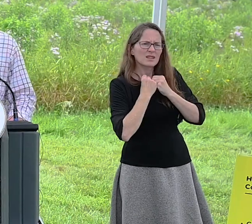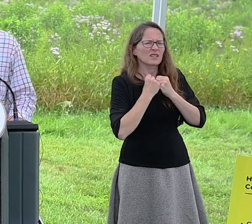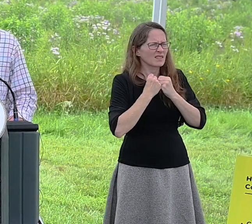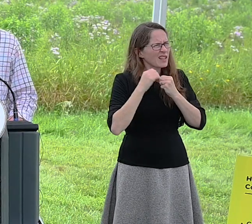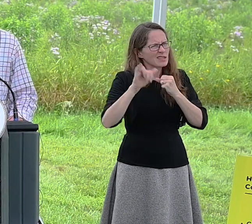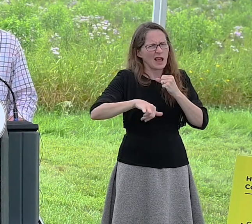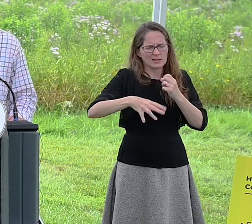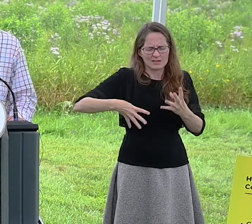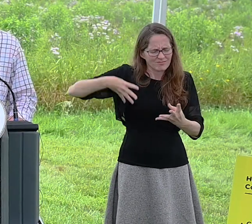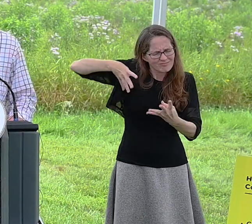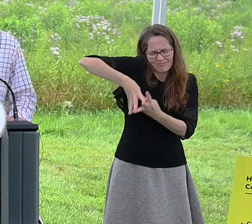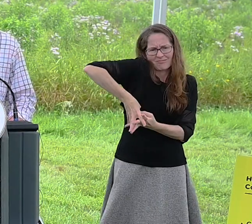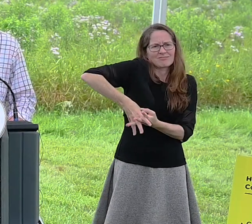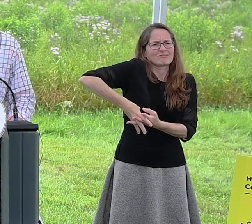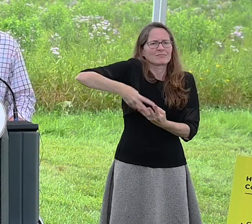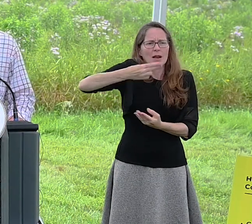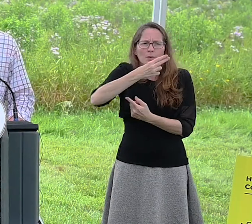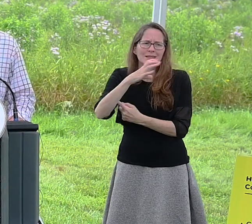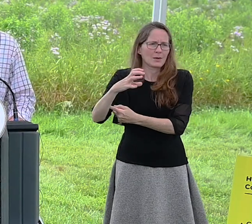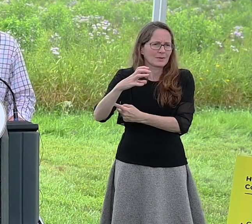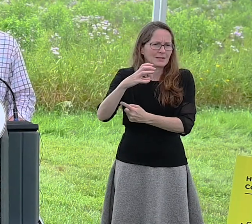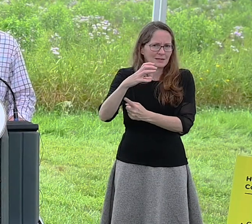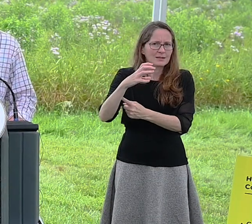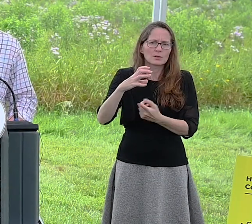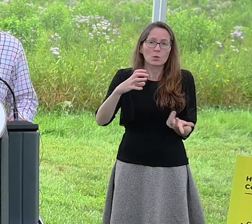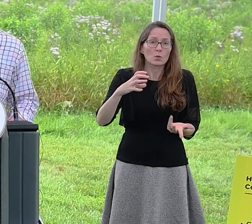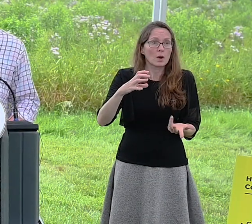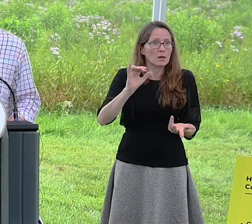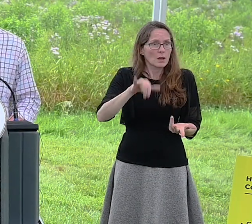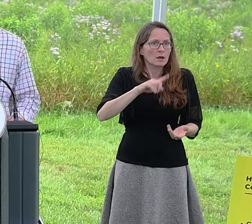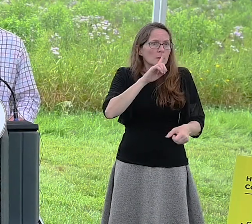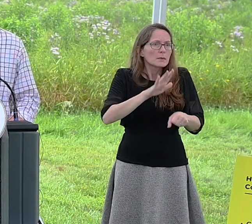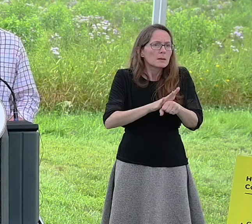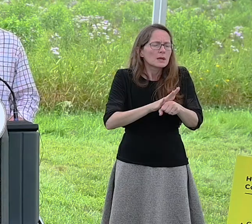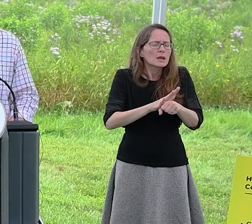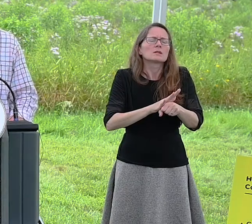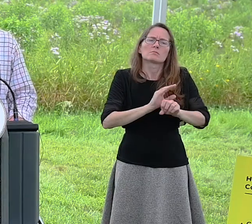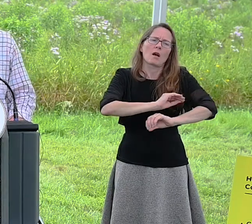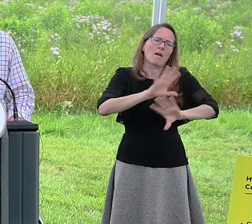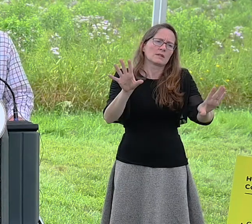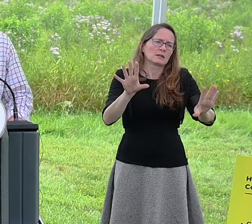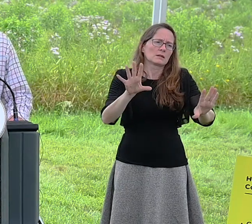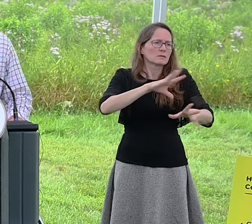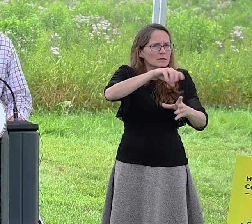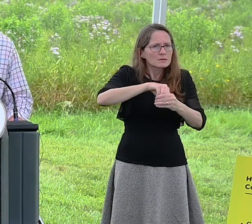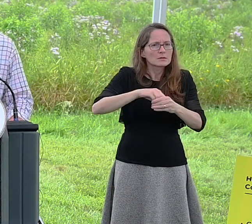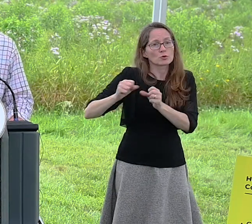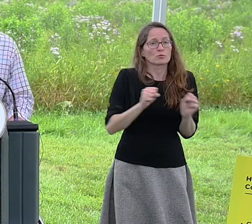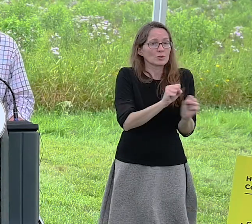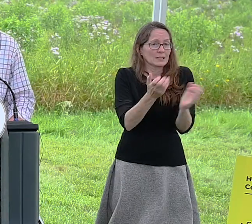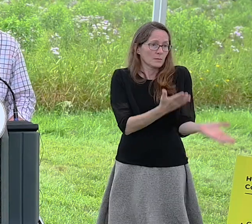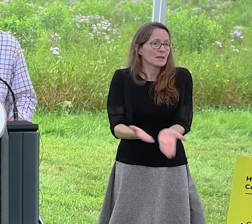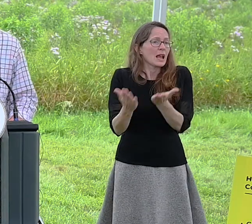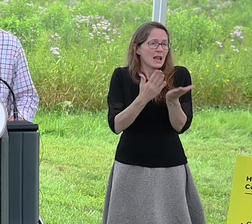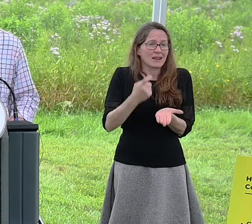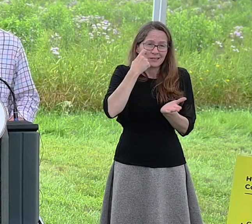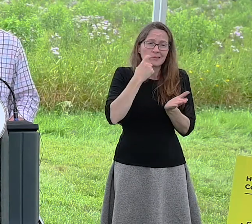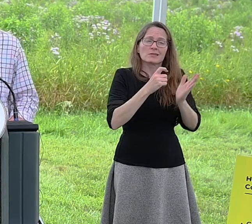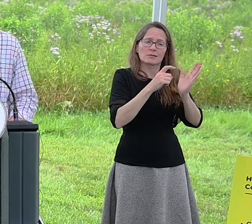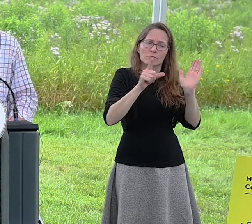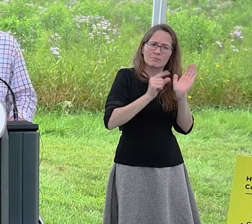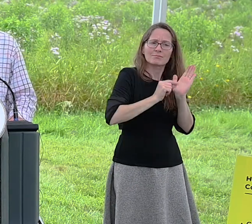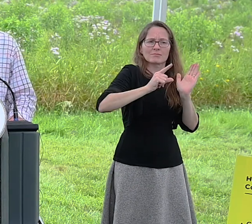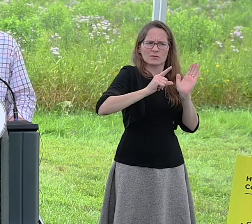founding, and CA's commitment is reaffirmed in our latest strategic plan, as you'll see, where there's a big commitment to environmental